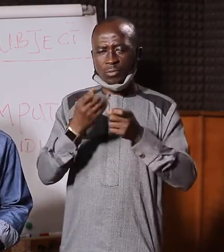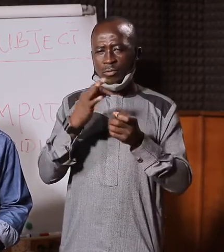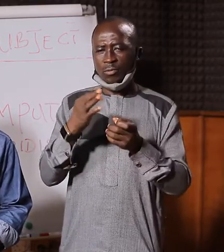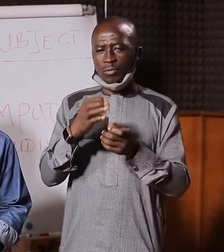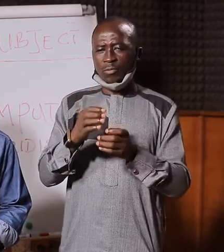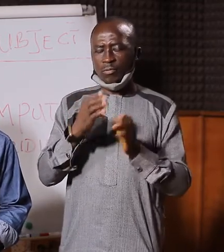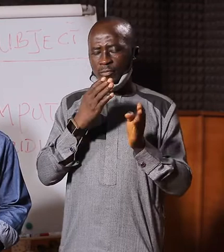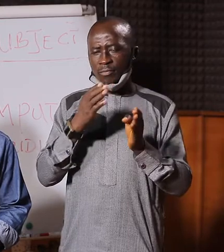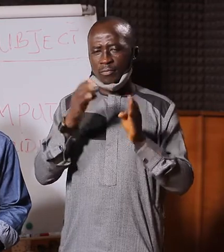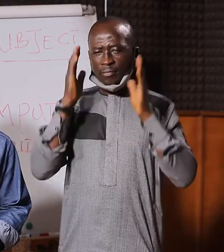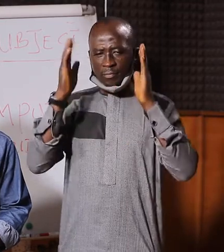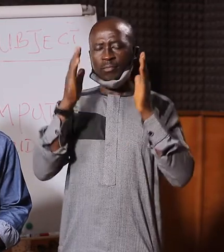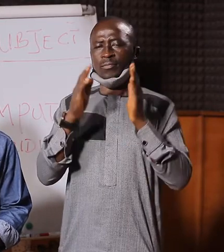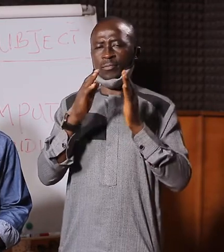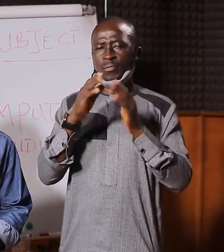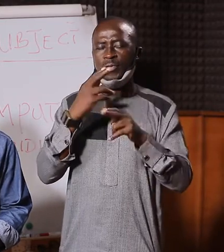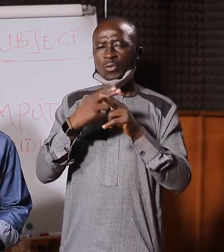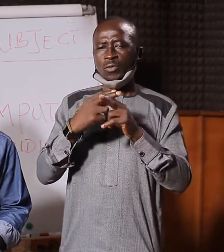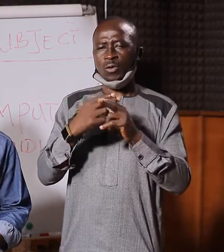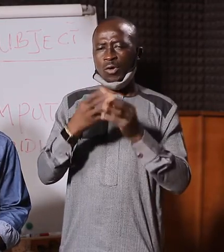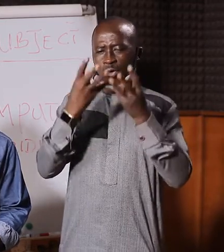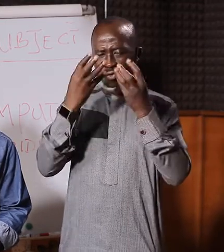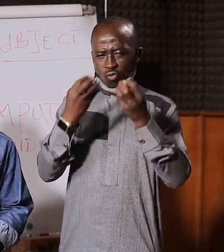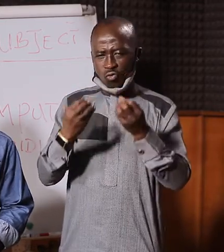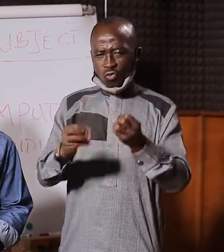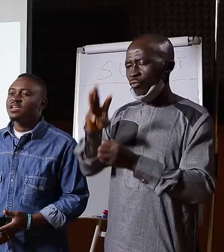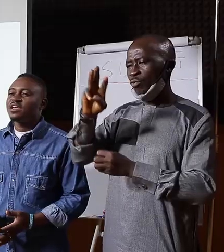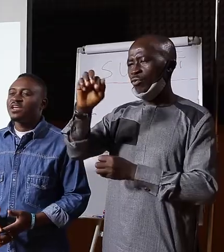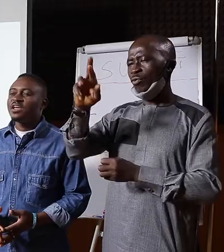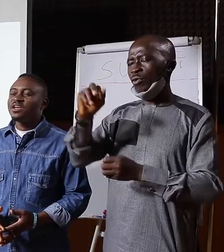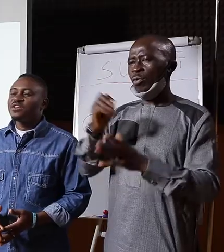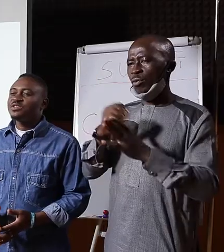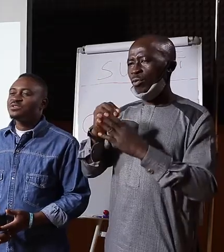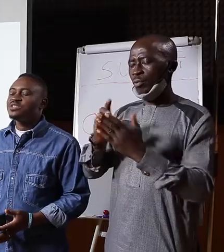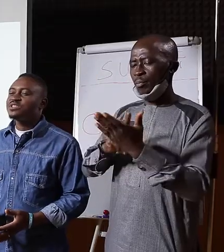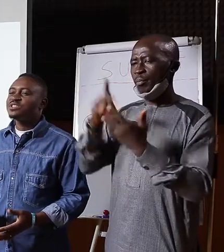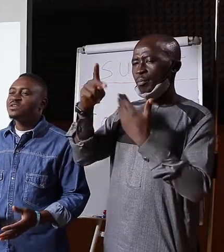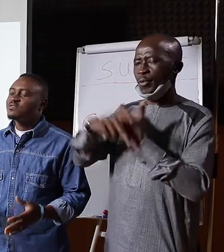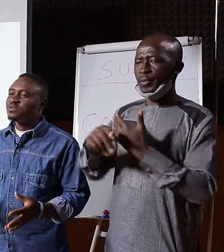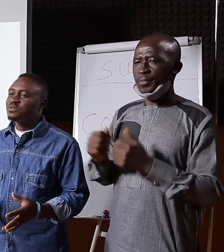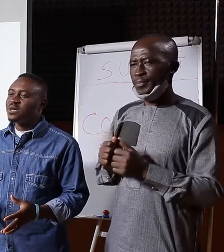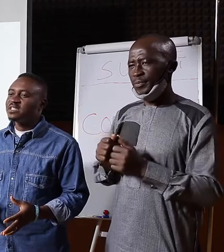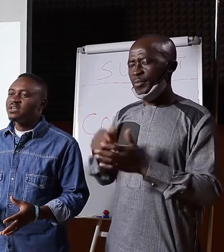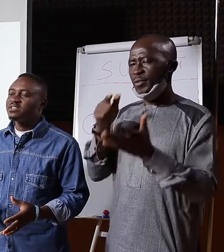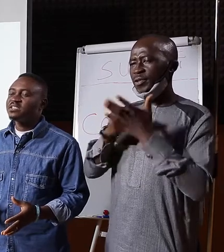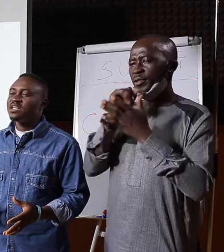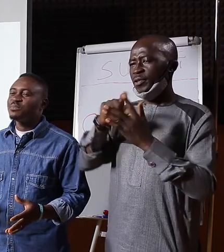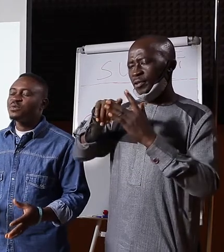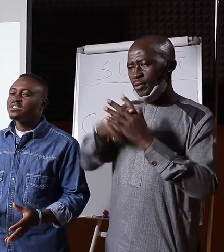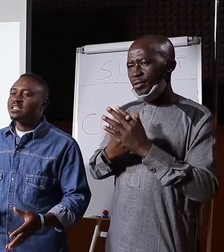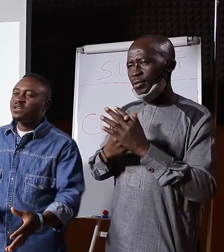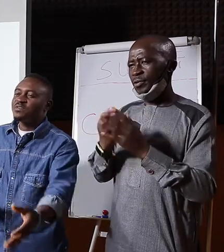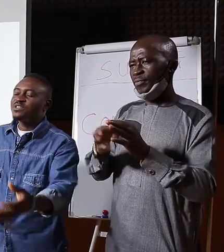of instructions which are called softwares or programs. So this is the fundamental, this